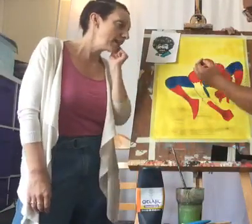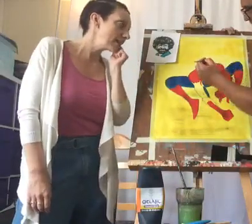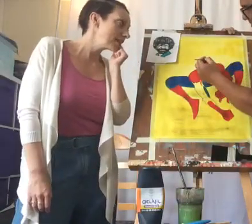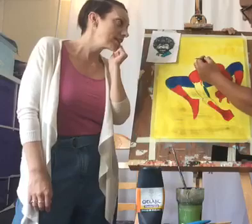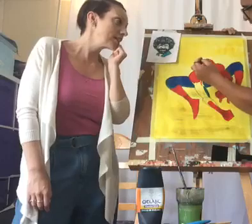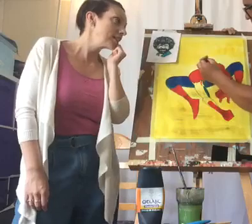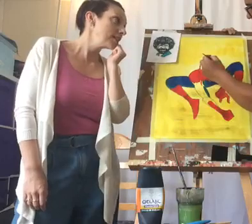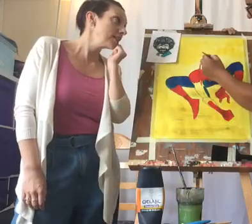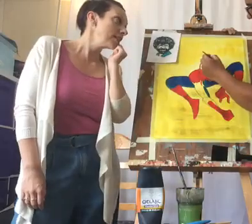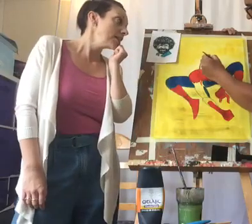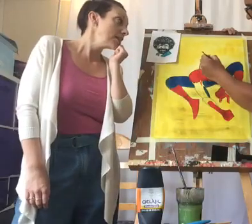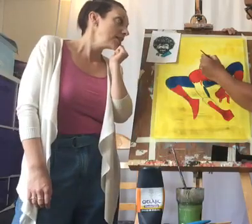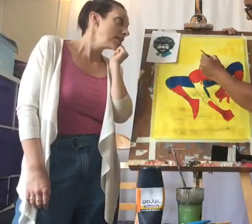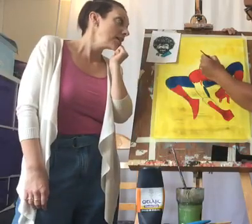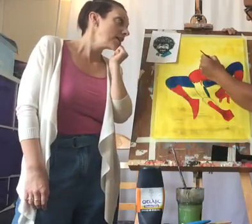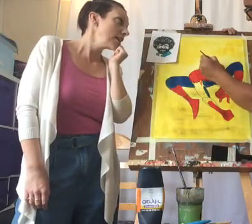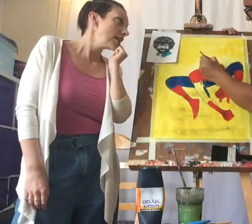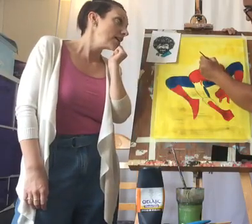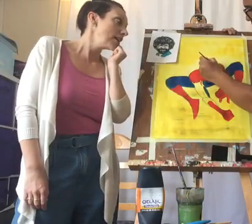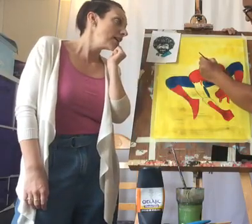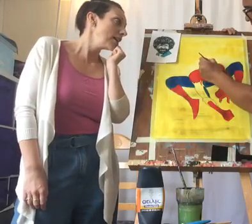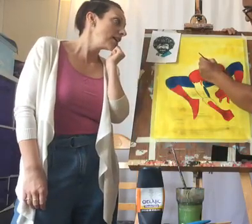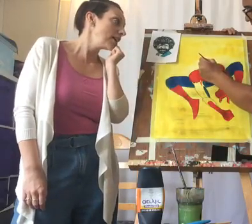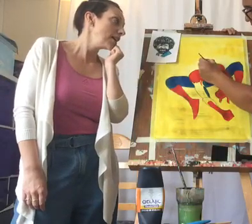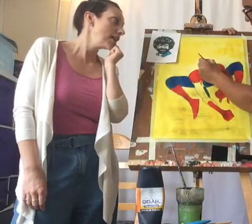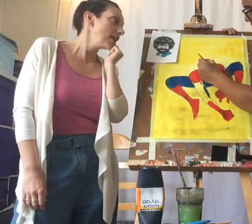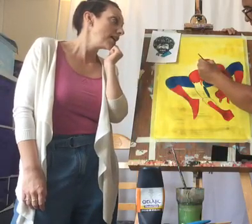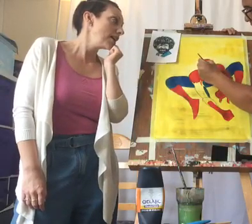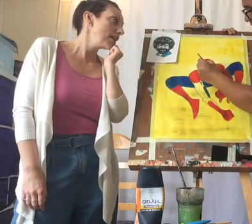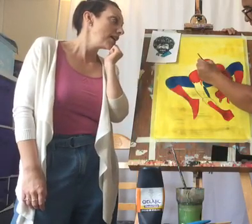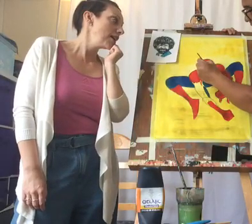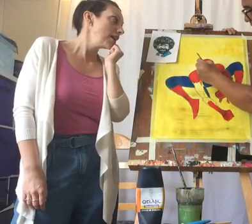of black. Yeah, and so I'm